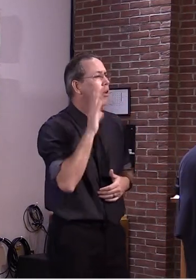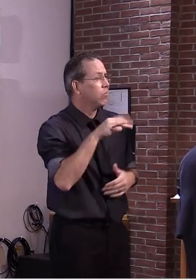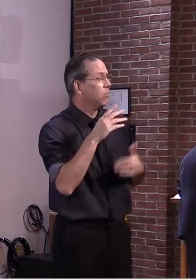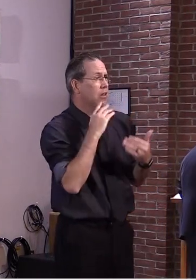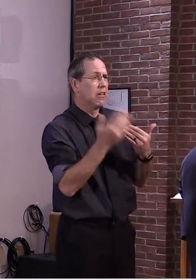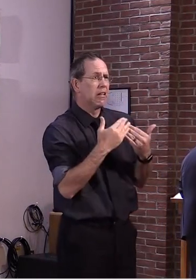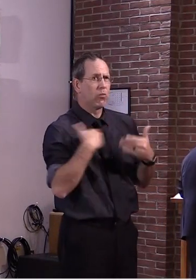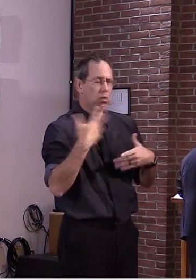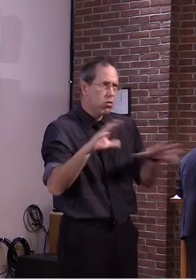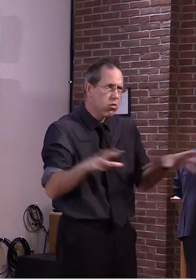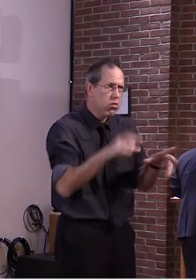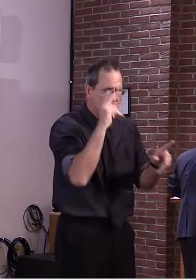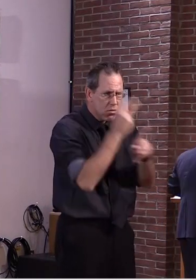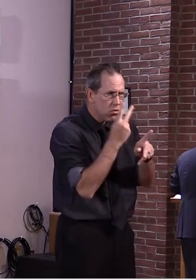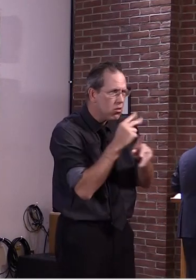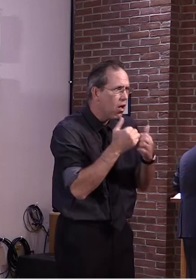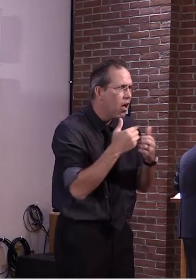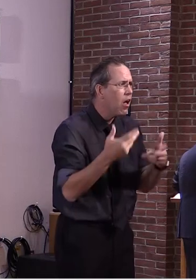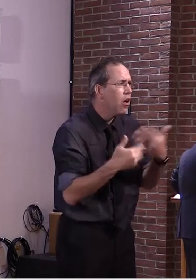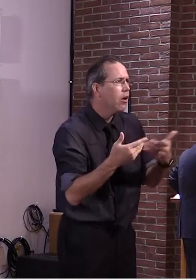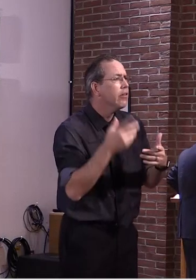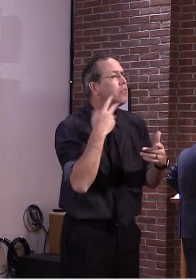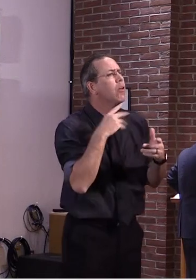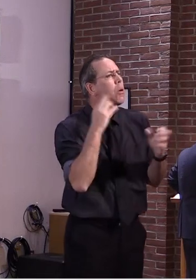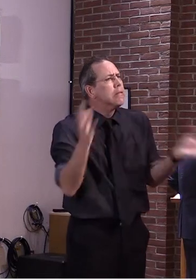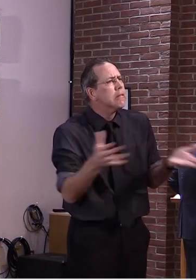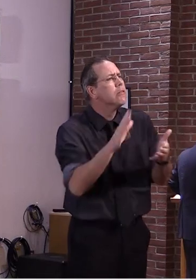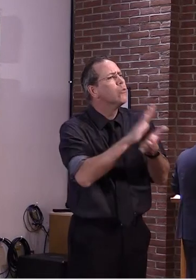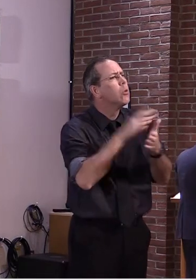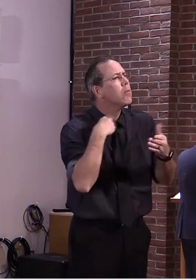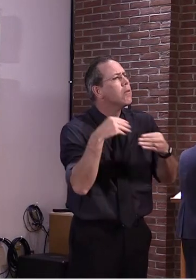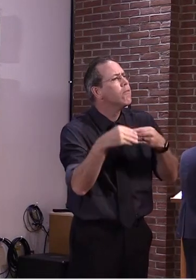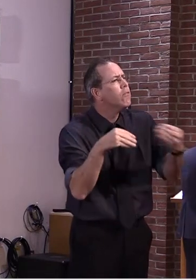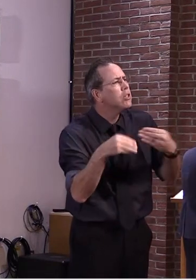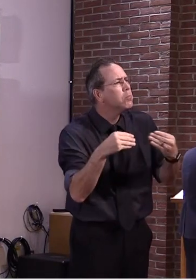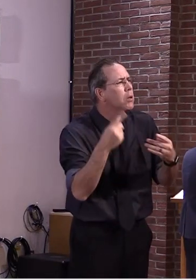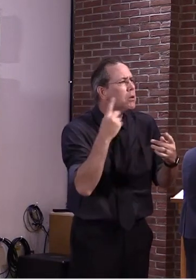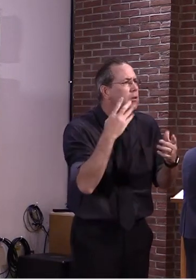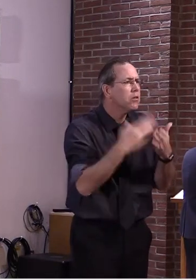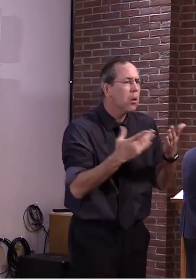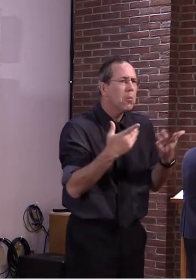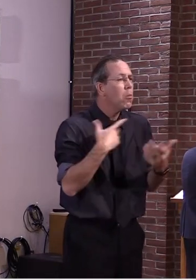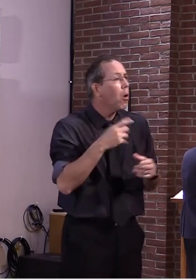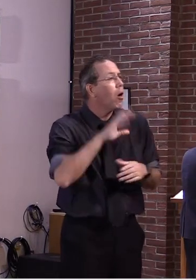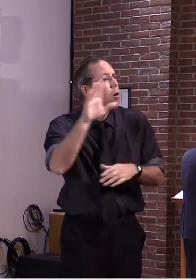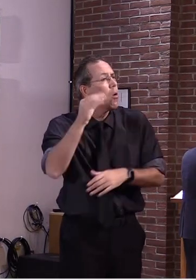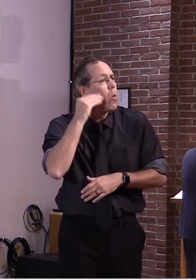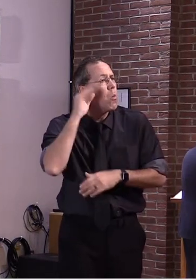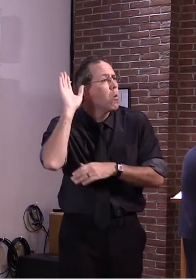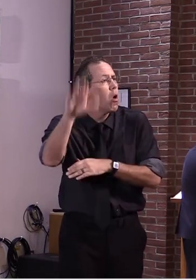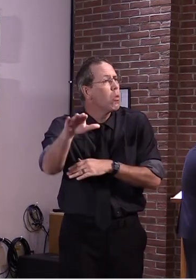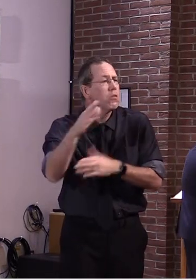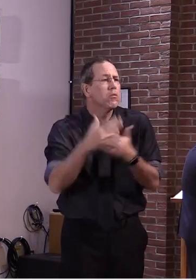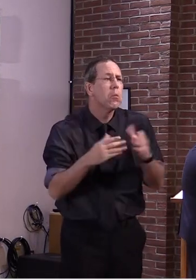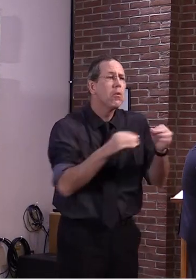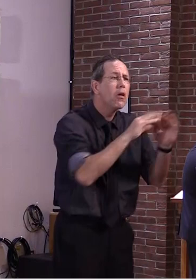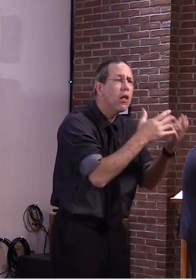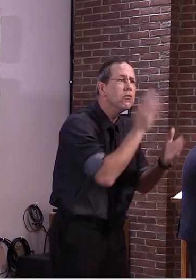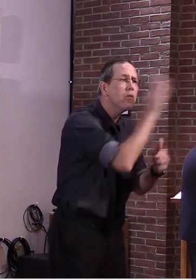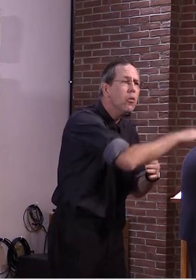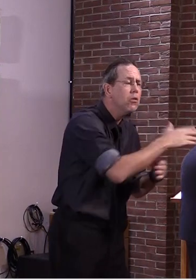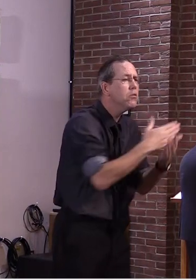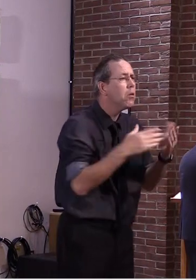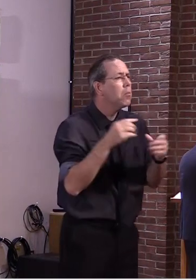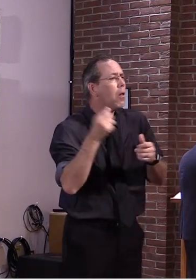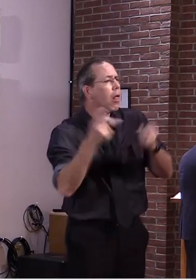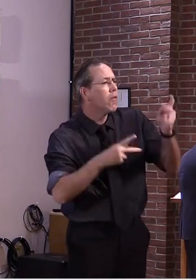those who aren't comfortable with 5 days a week at this point will take this time and build faith in their in-person systems and